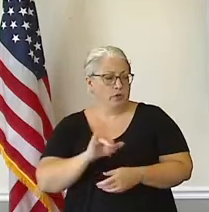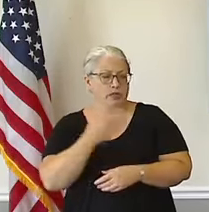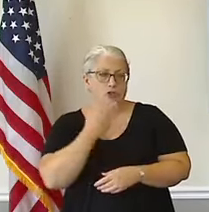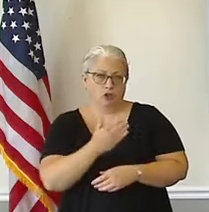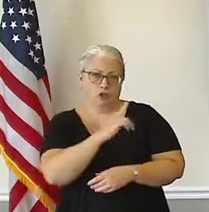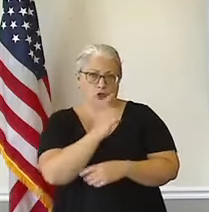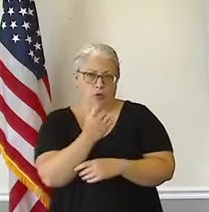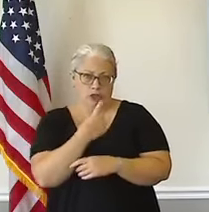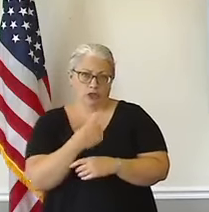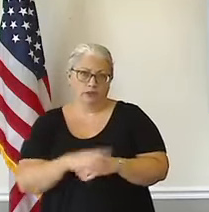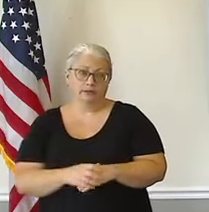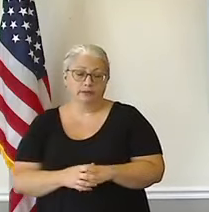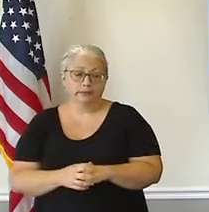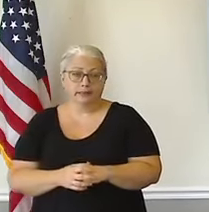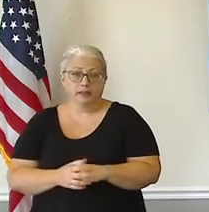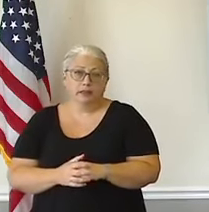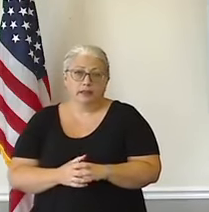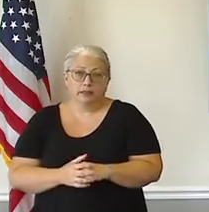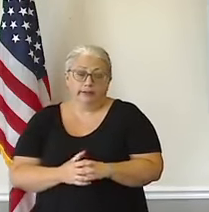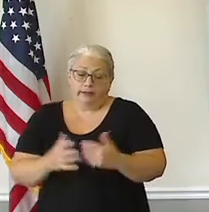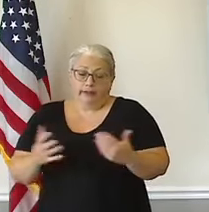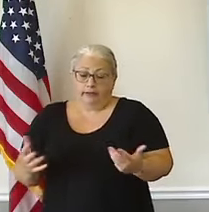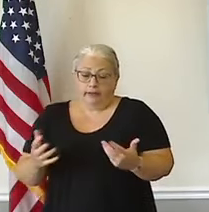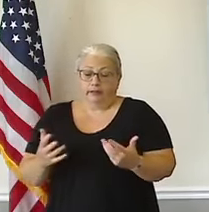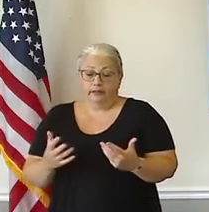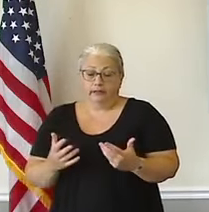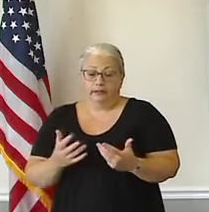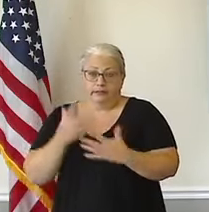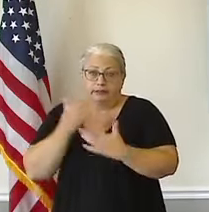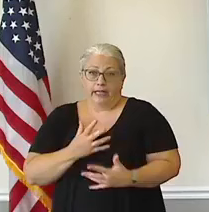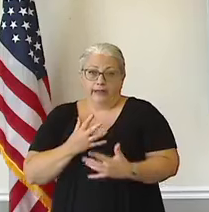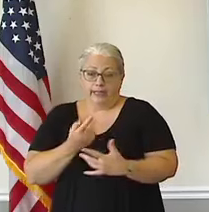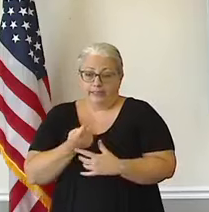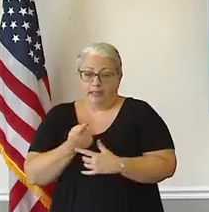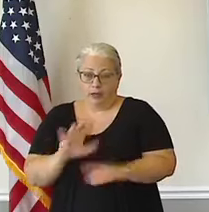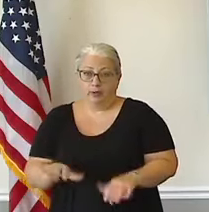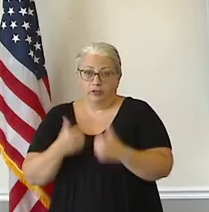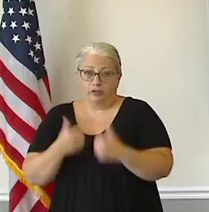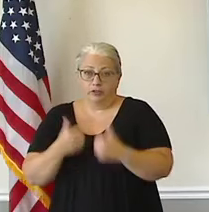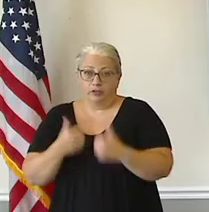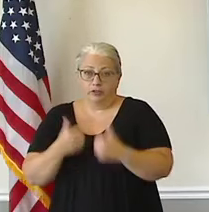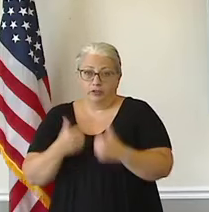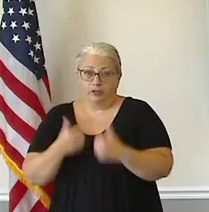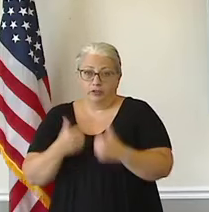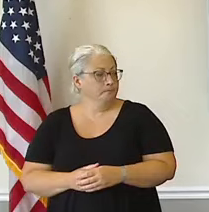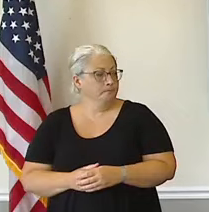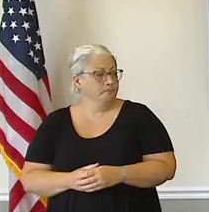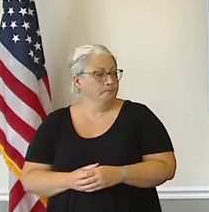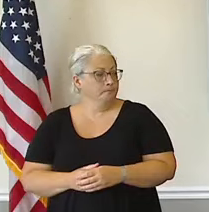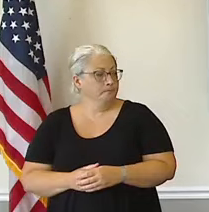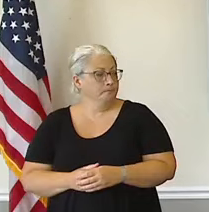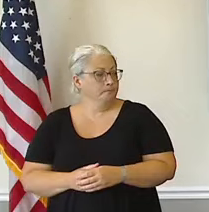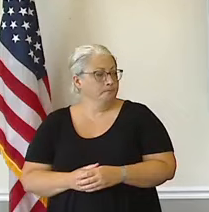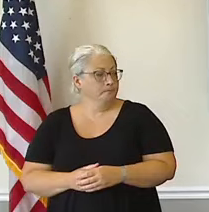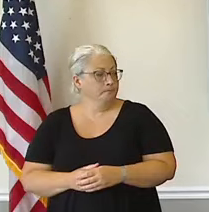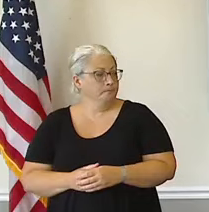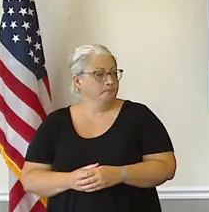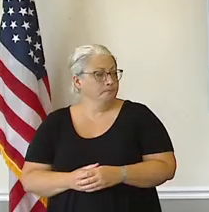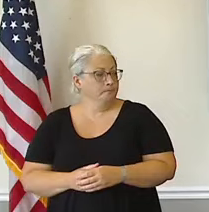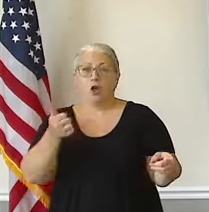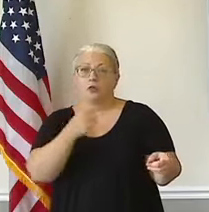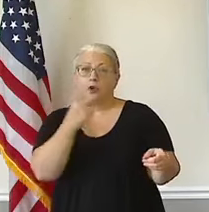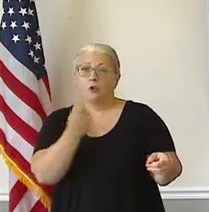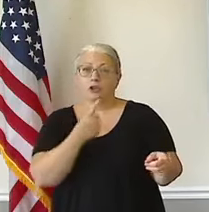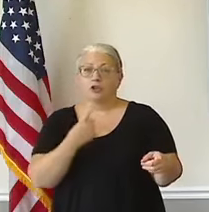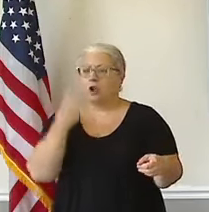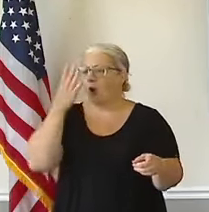and the reality is it is somewhat challenged. Kristen asked, why do so many stores allow their employees to work without masks? It